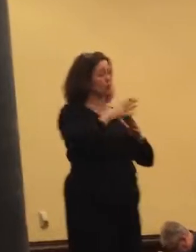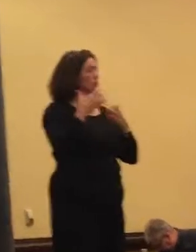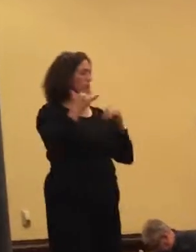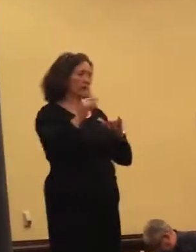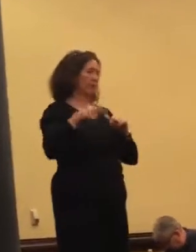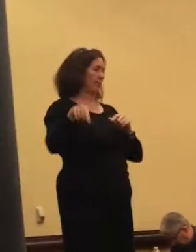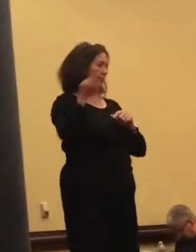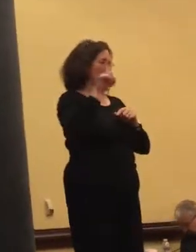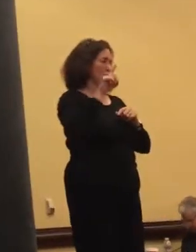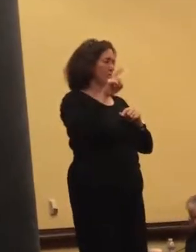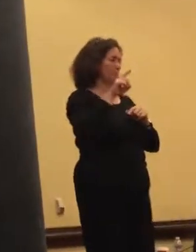Thank you.